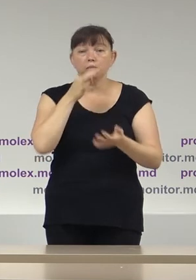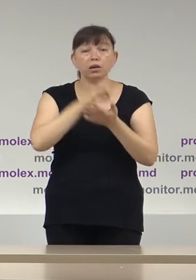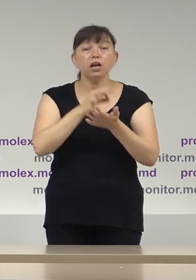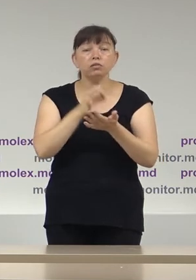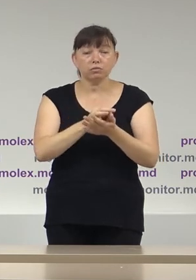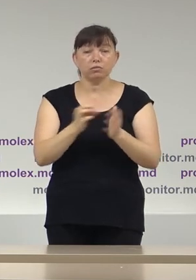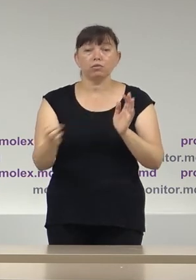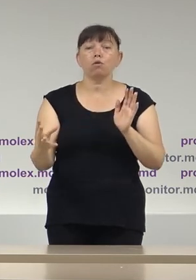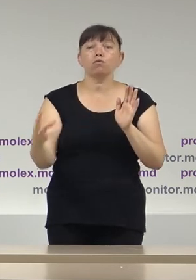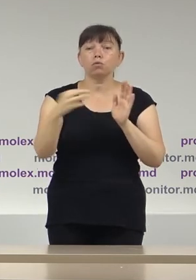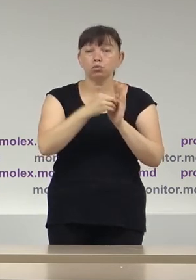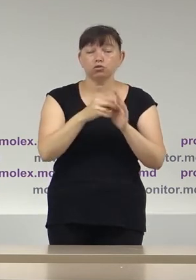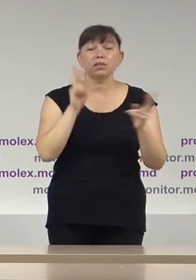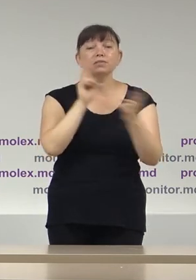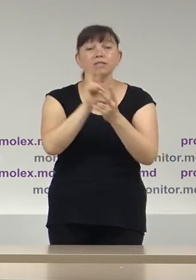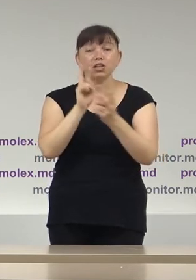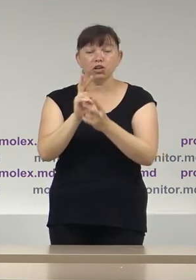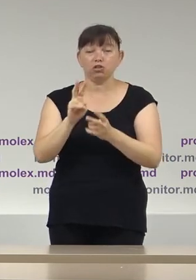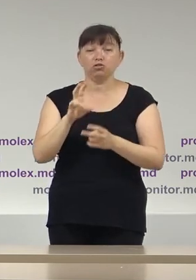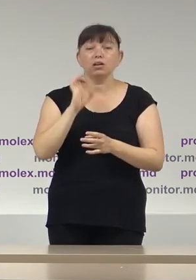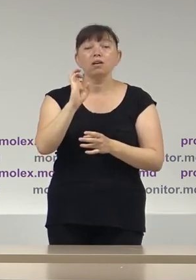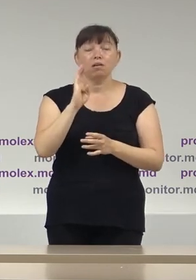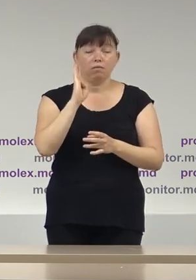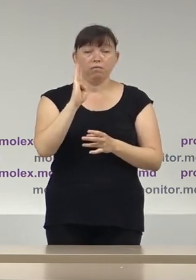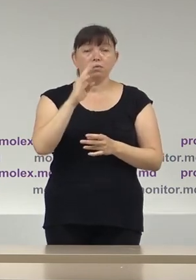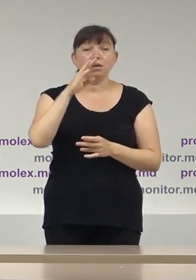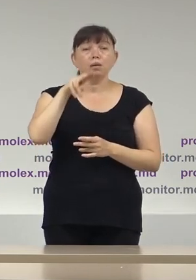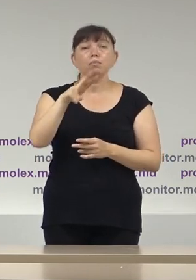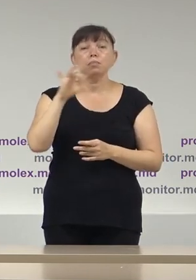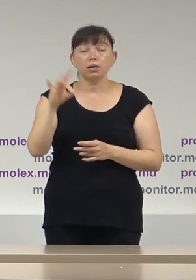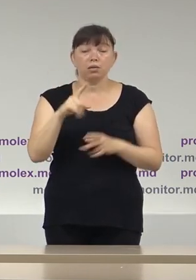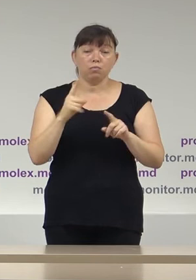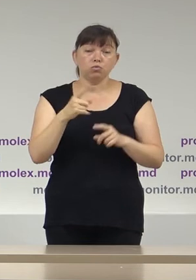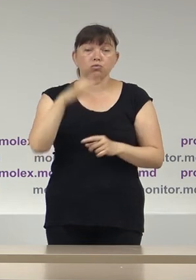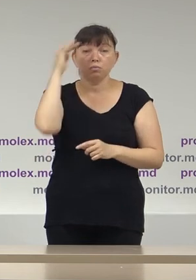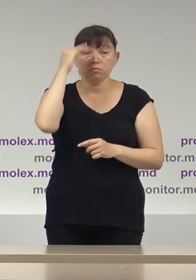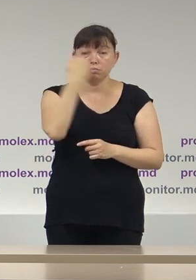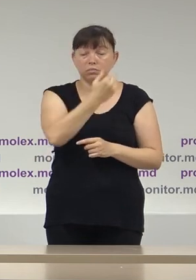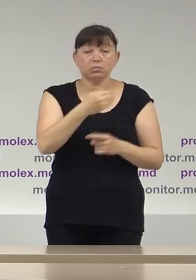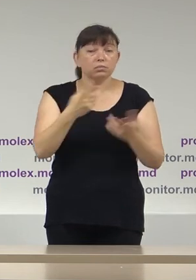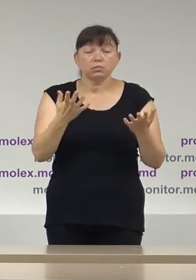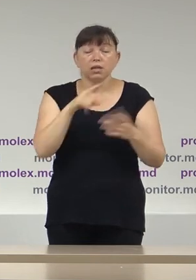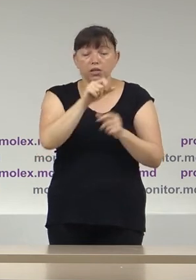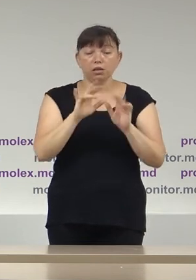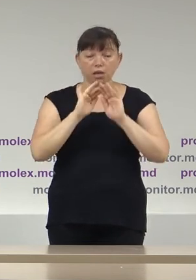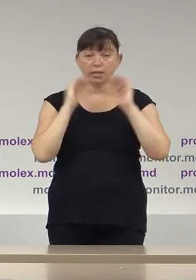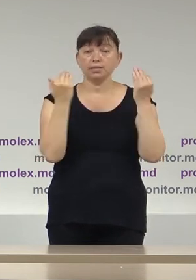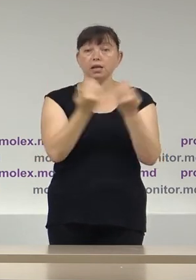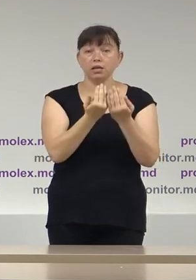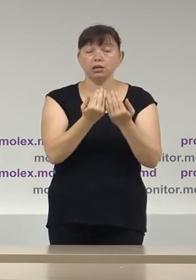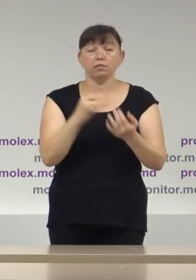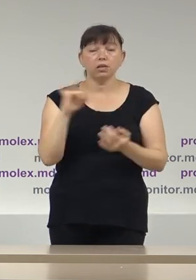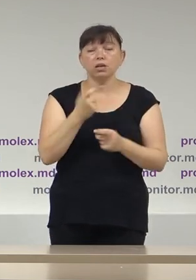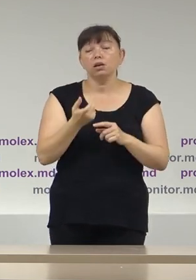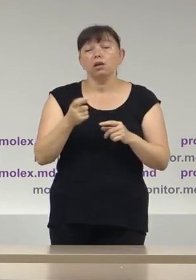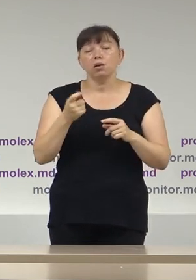Unfortunately, we found that no meetings were reported in the Transnistrian region, so